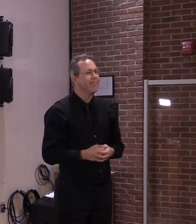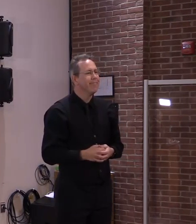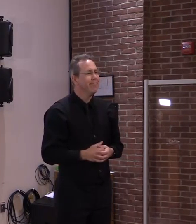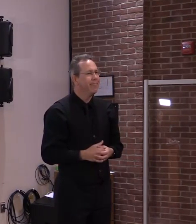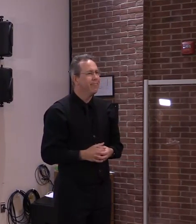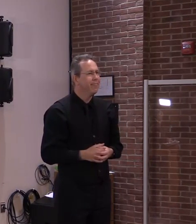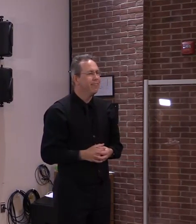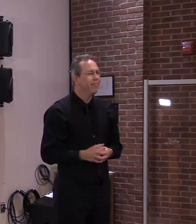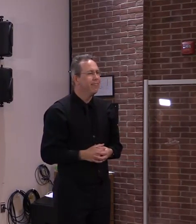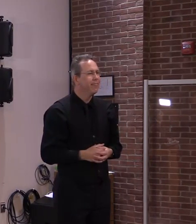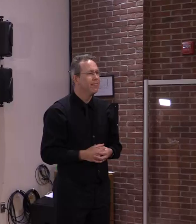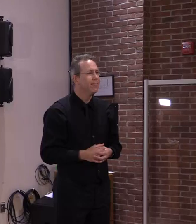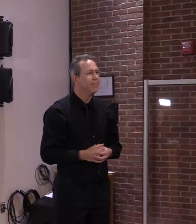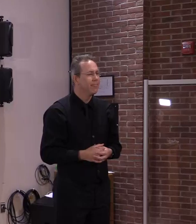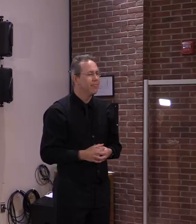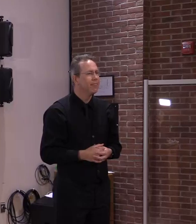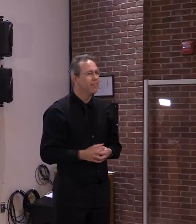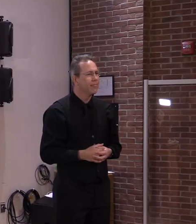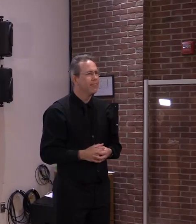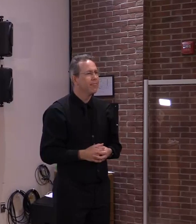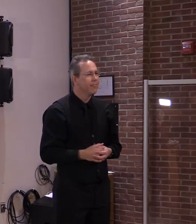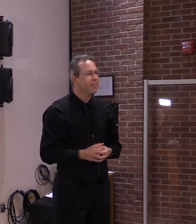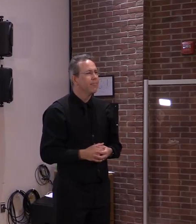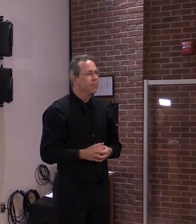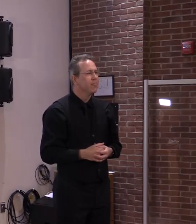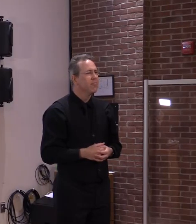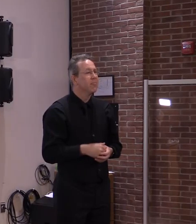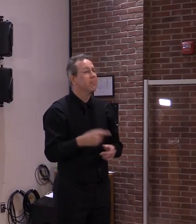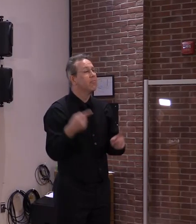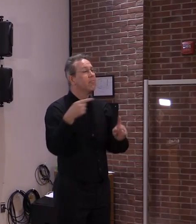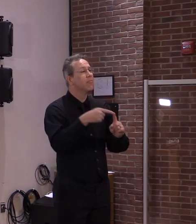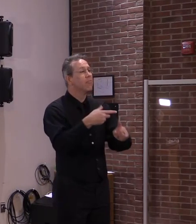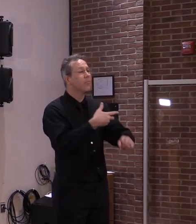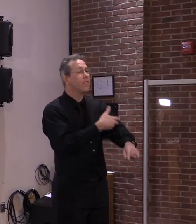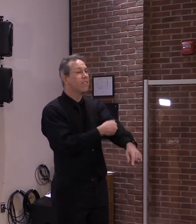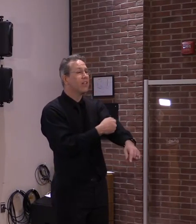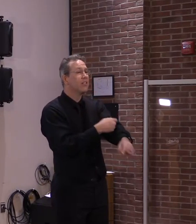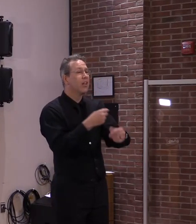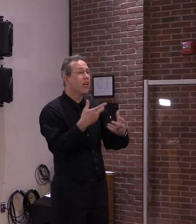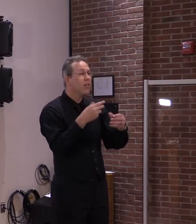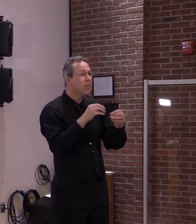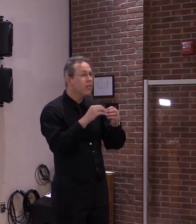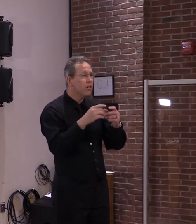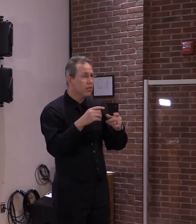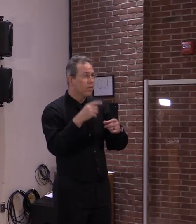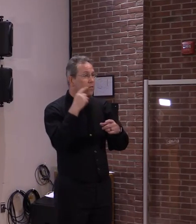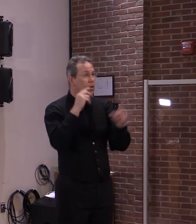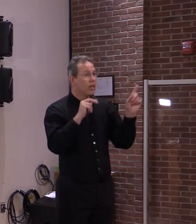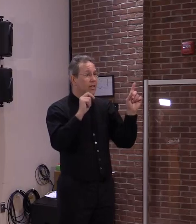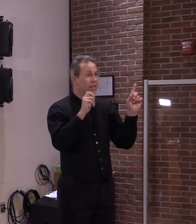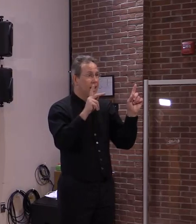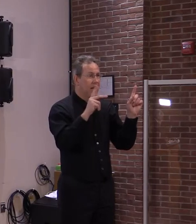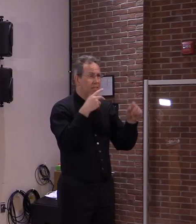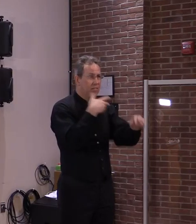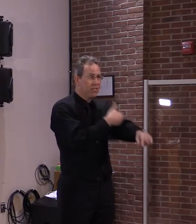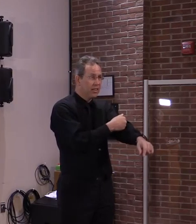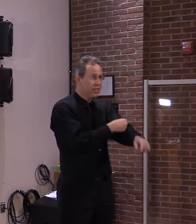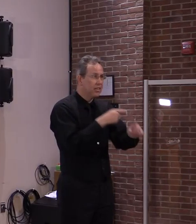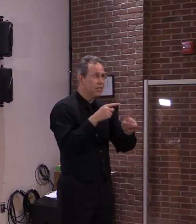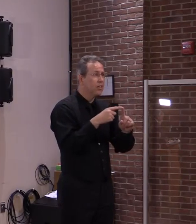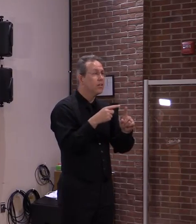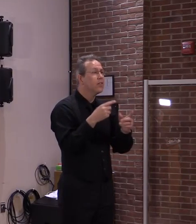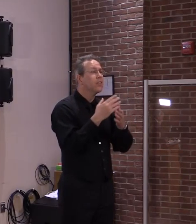Joe, just let me give you vaccination rates in that area. And this is either started or completed. In